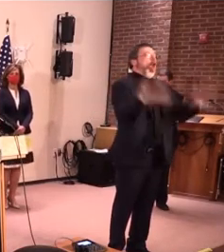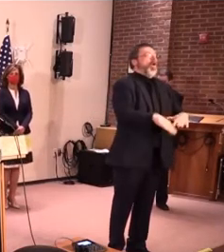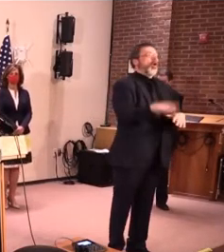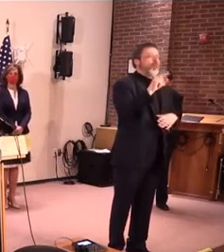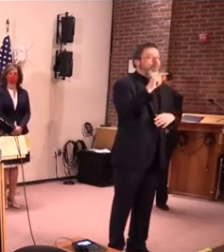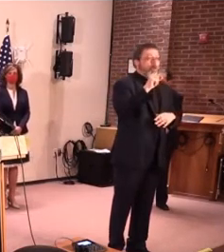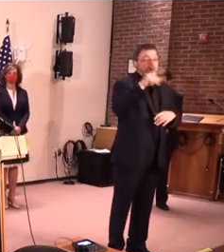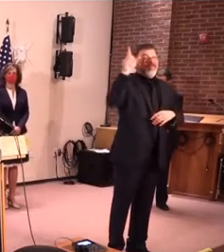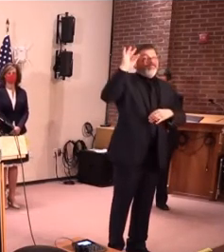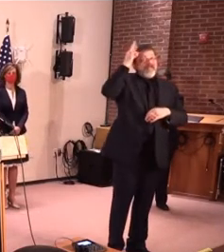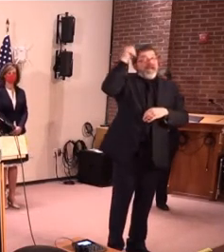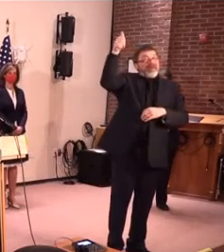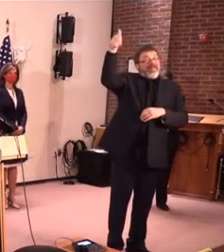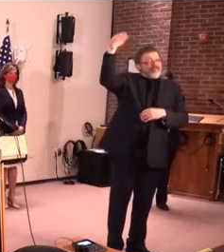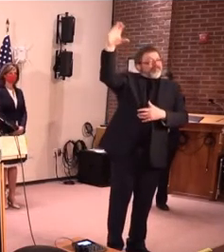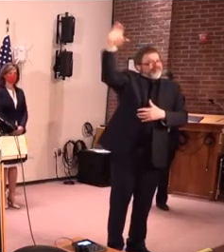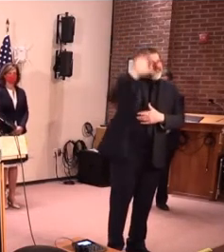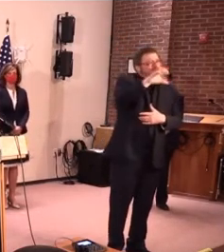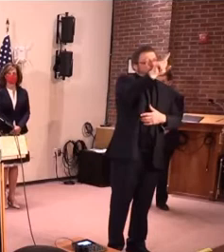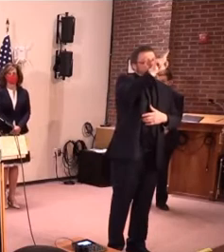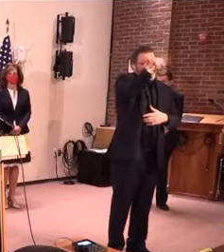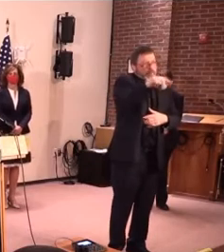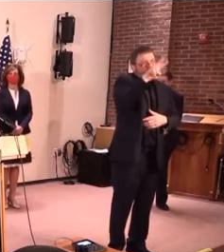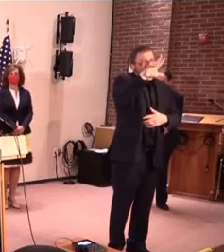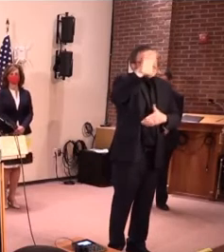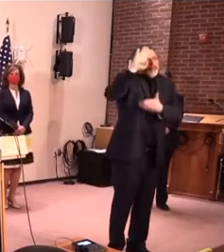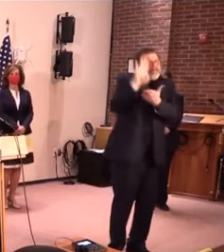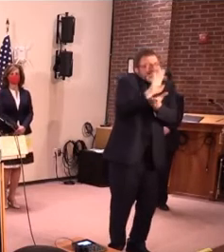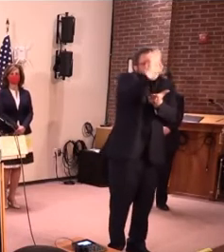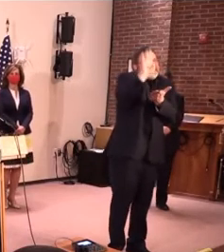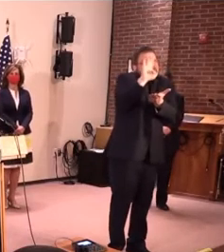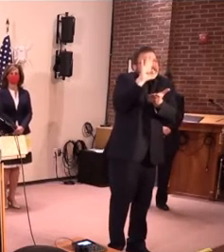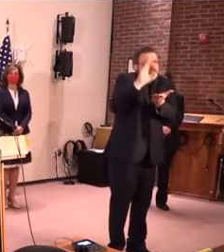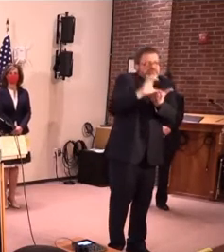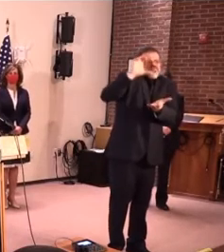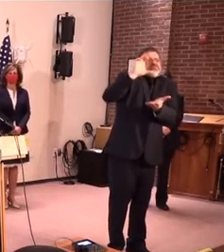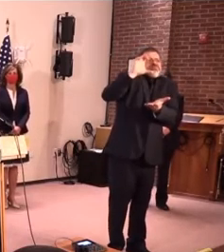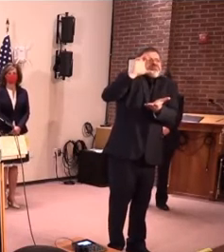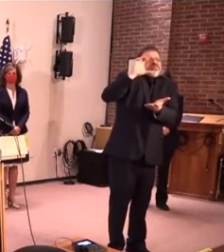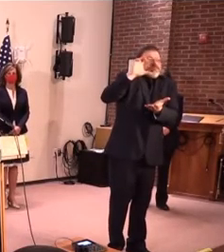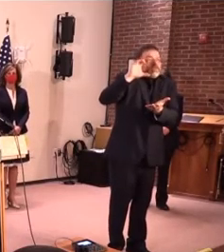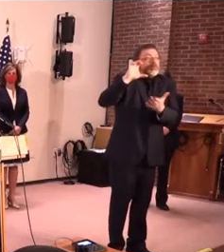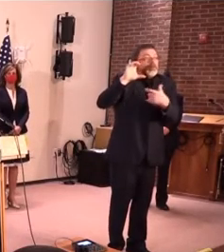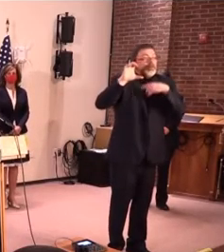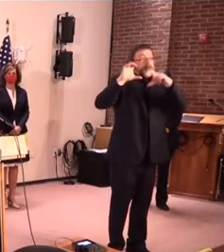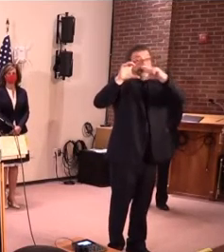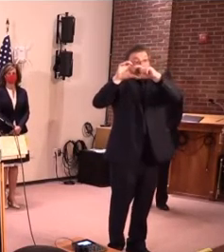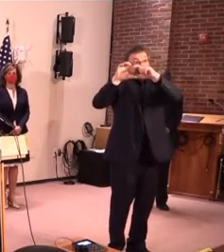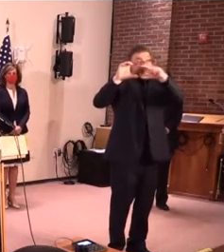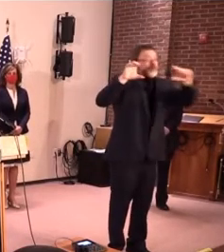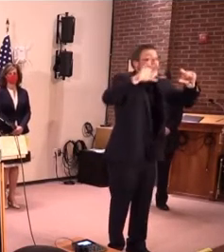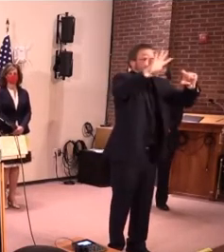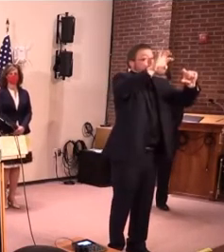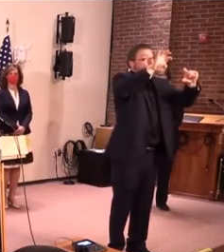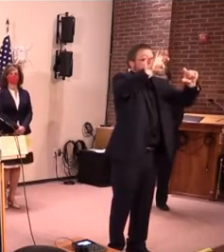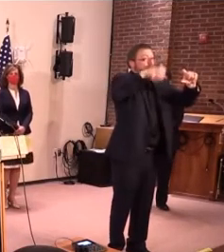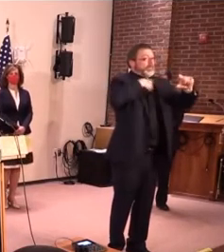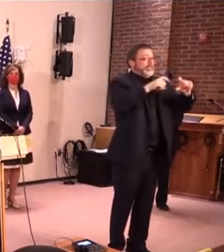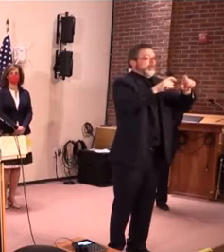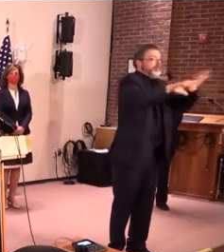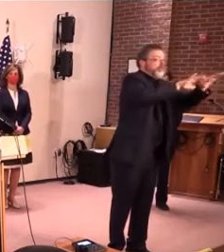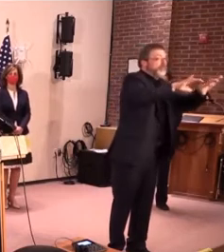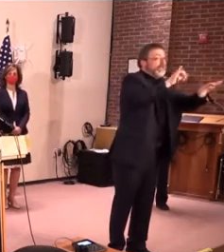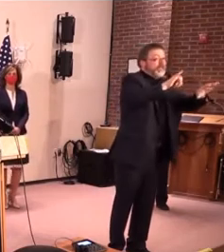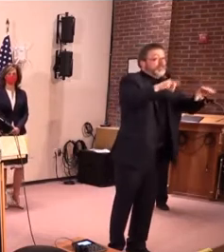that for the emergency itself, then you take this $400 million for the economy. You might take another $300 million for the healthcare